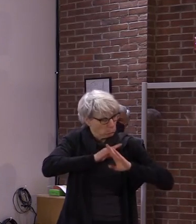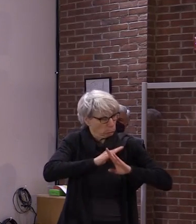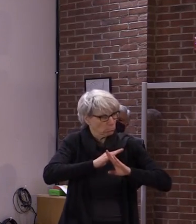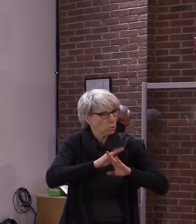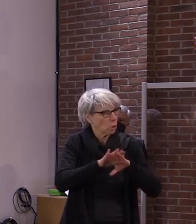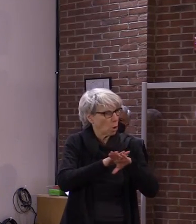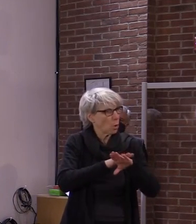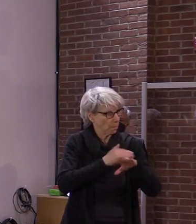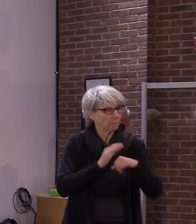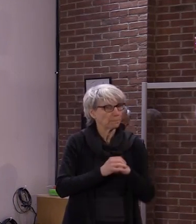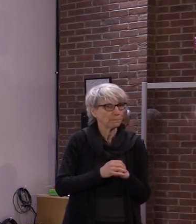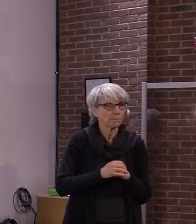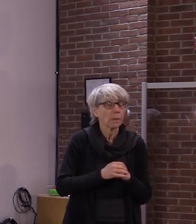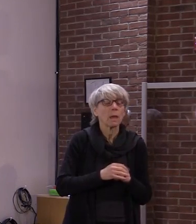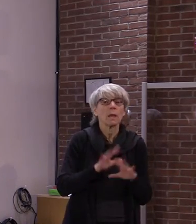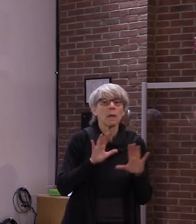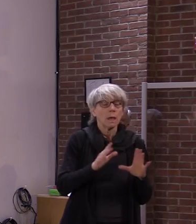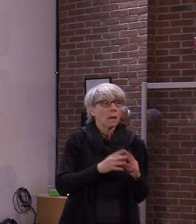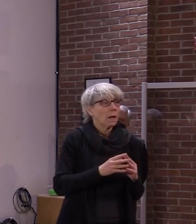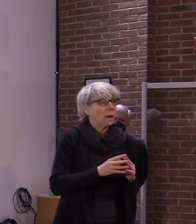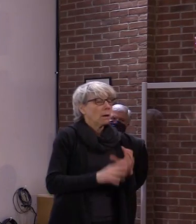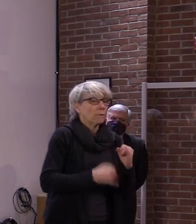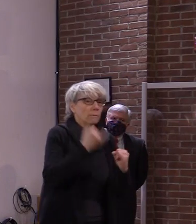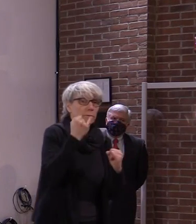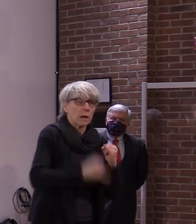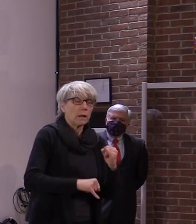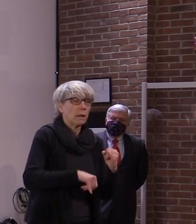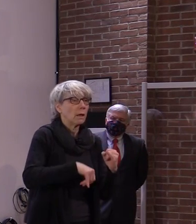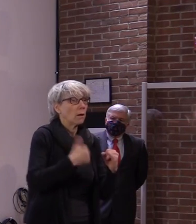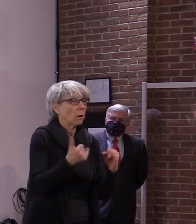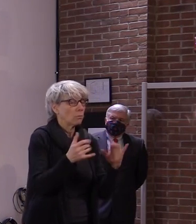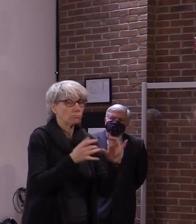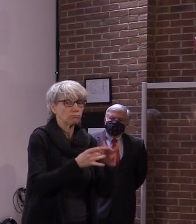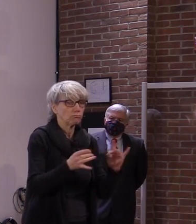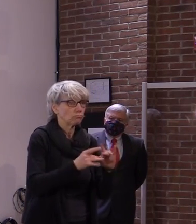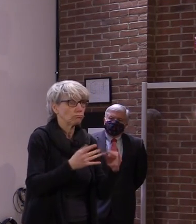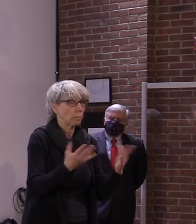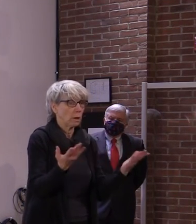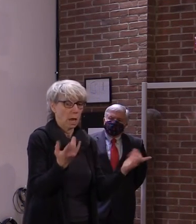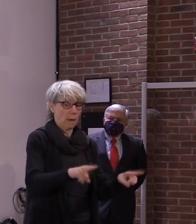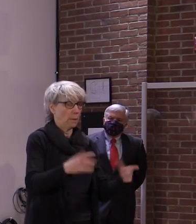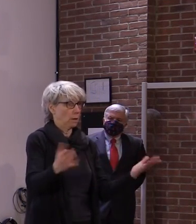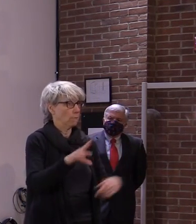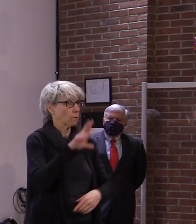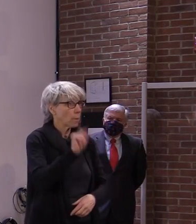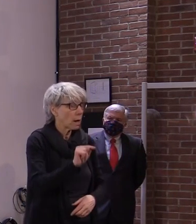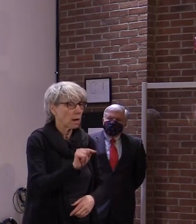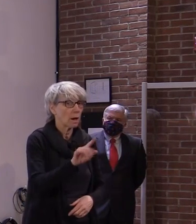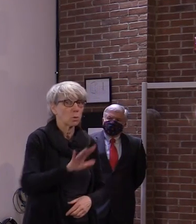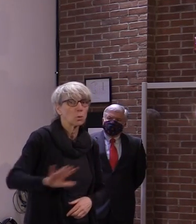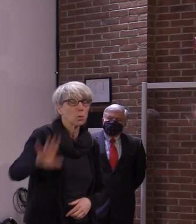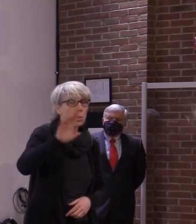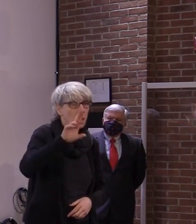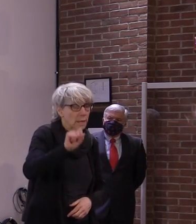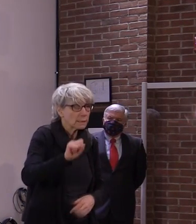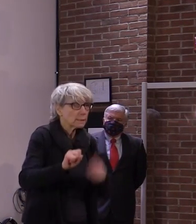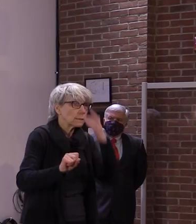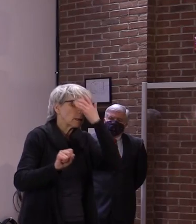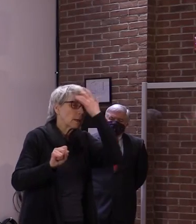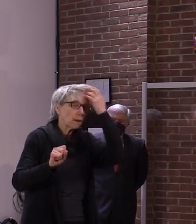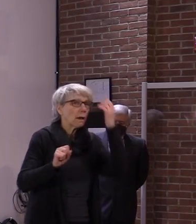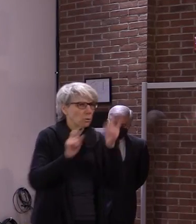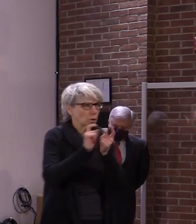And finally, other signs of change in Vermont are on the horizon, even if it doesn't look like it outside our